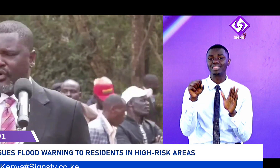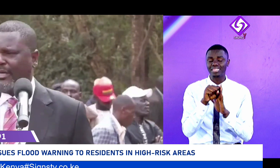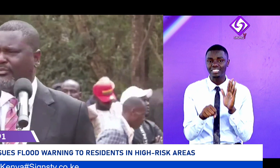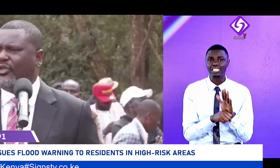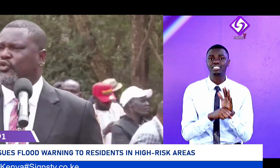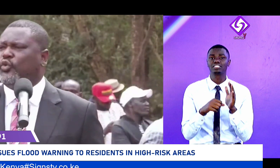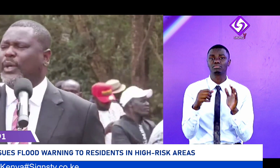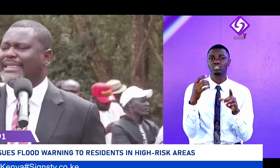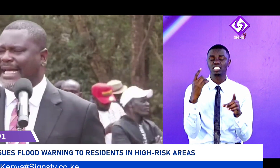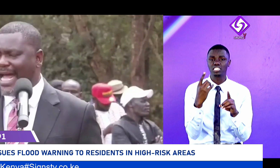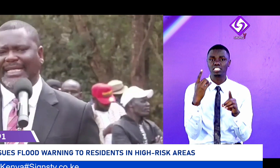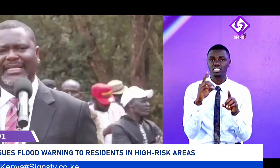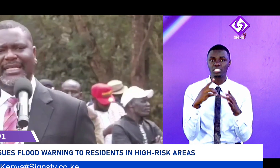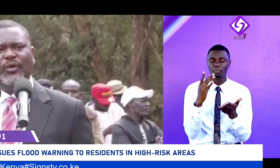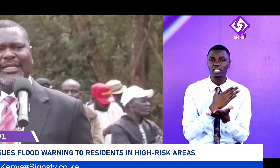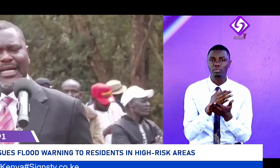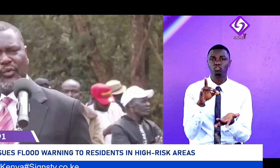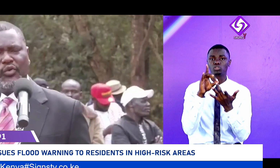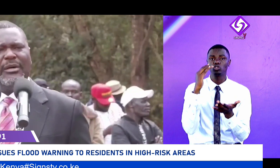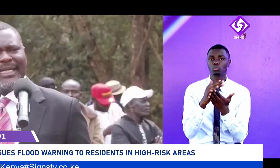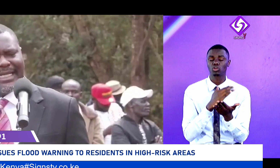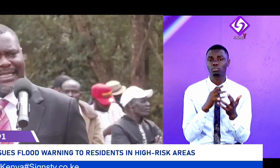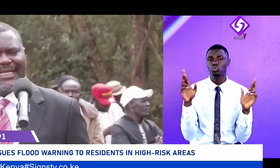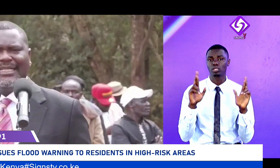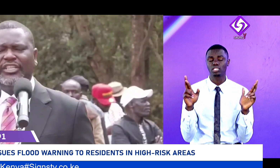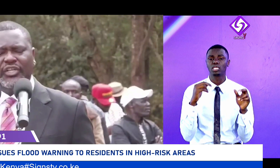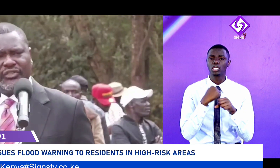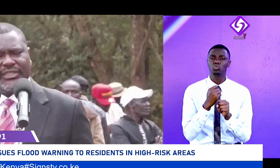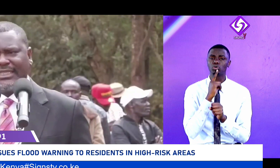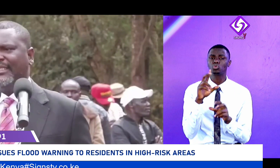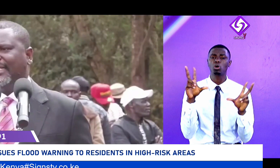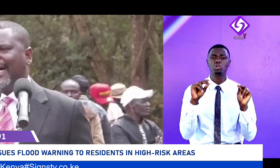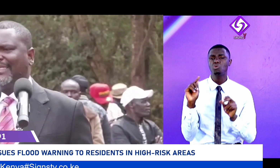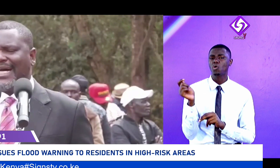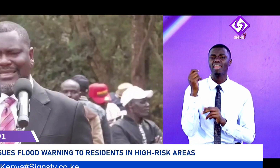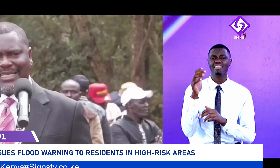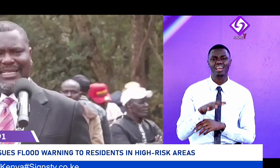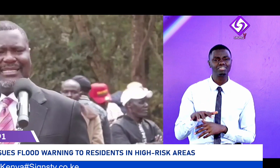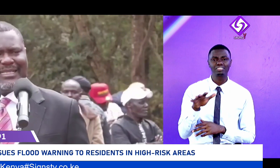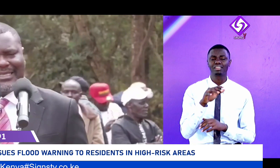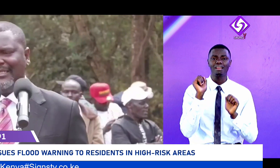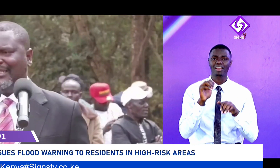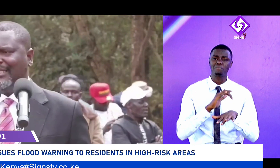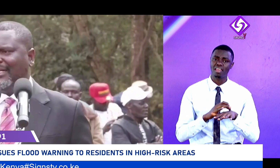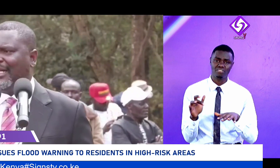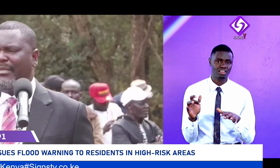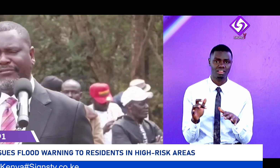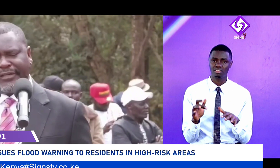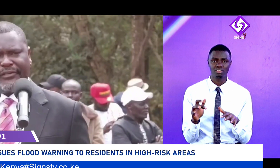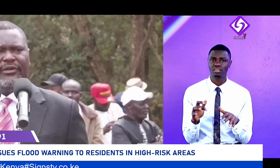Program tukue tayari kuhakikisha kuna Mkenya yoyote ataadhirika zaidi na mafuriko.